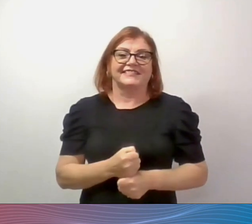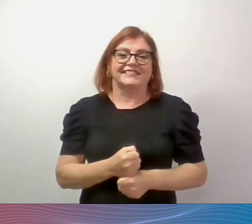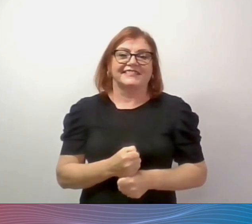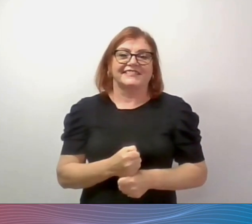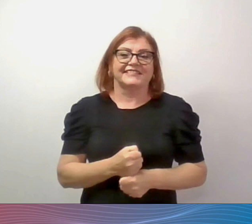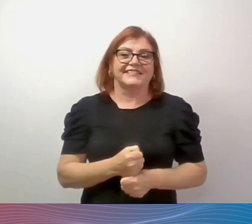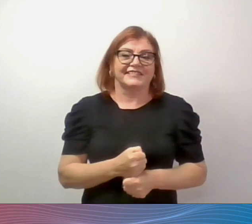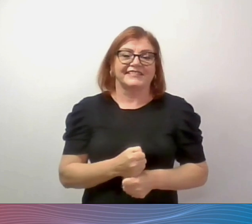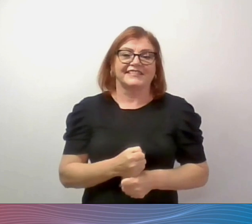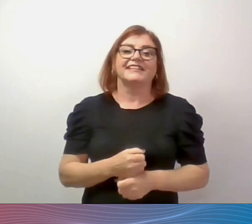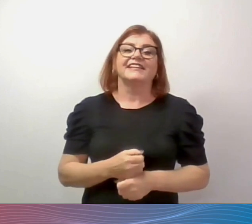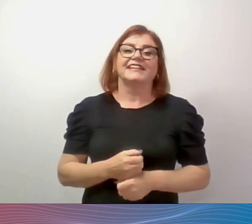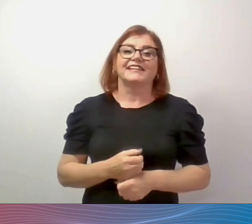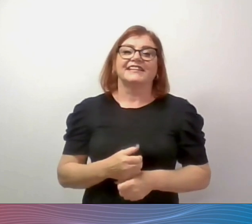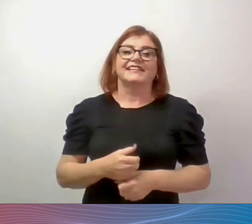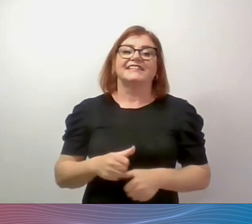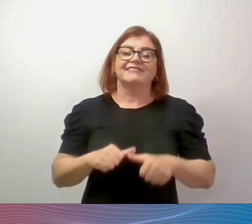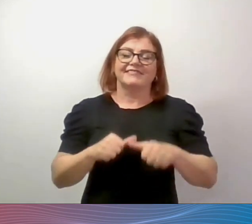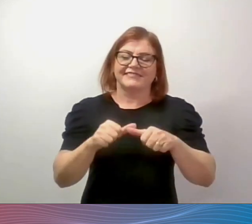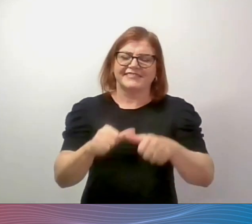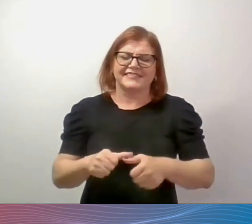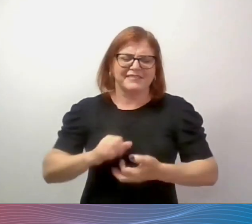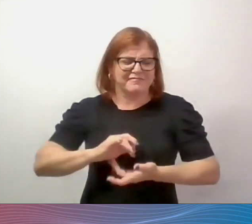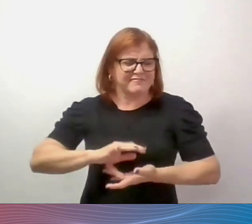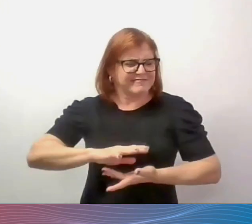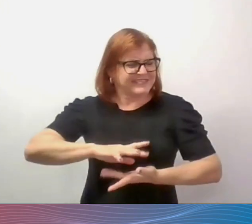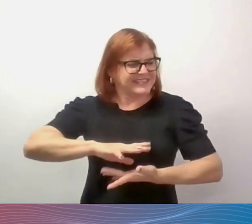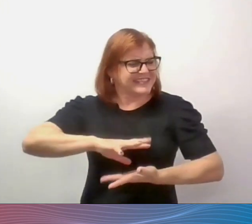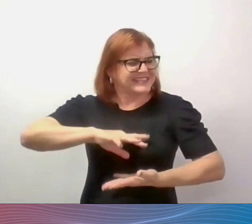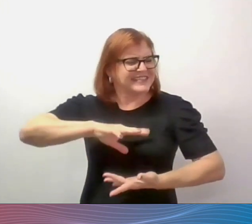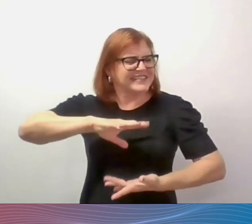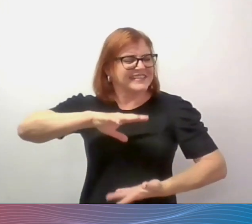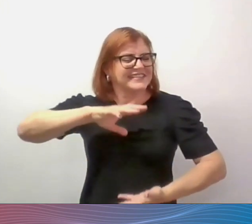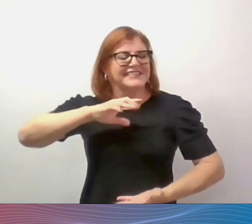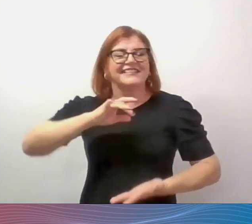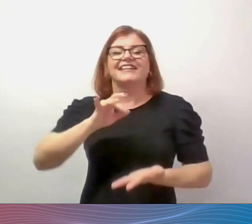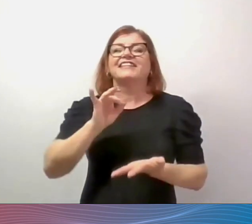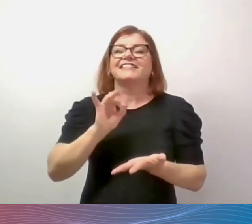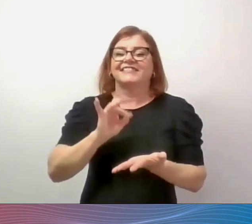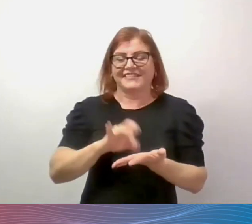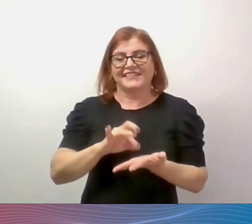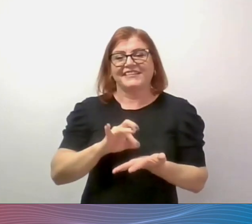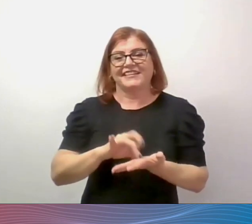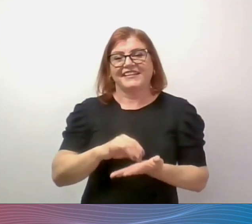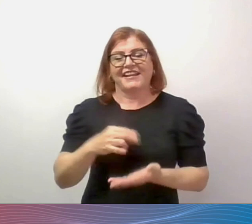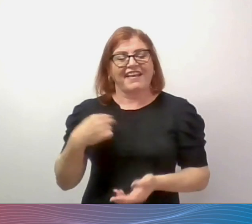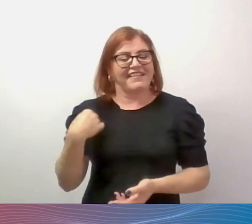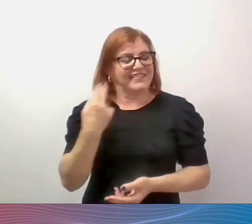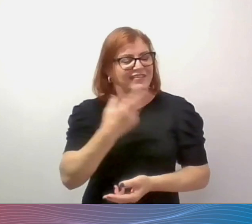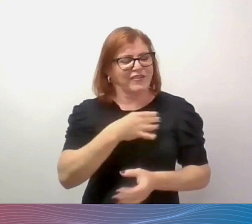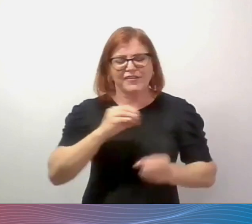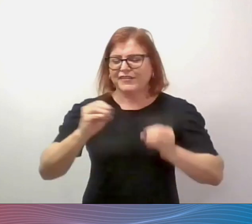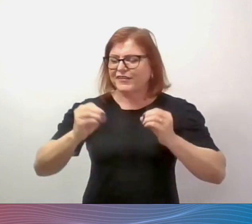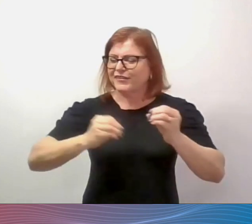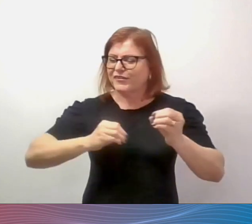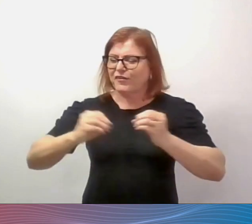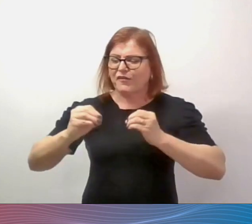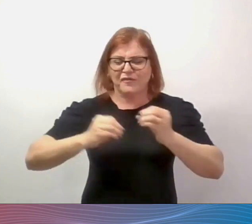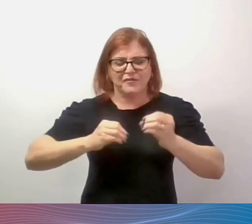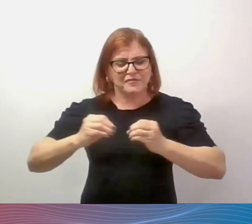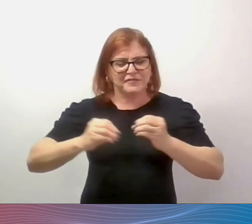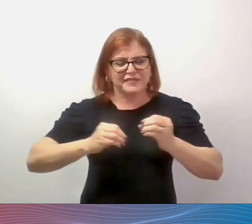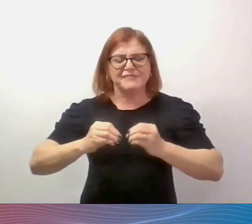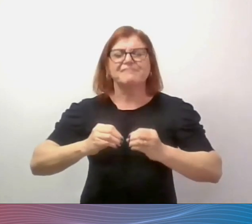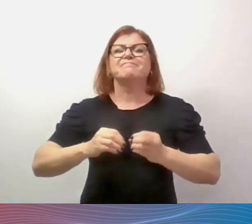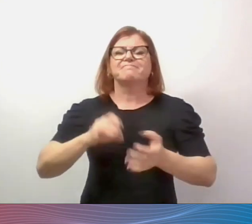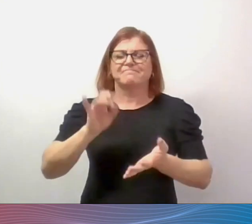estamos cheios da realidade. And we are full of grace. As nossas obras são realidade.